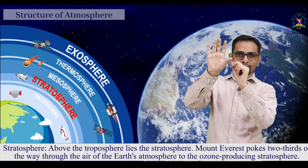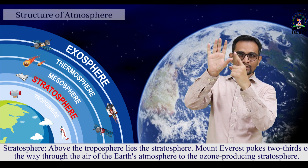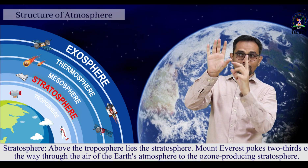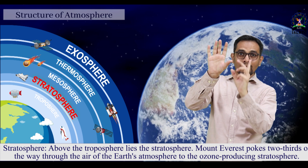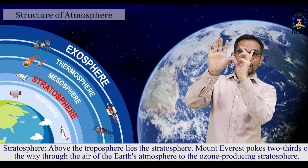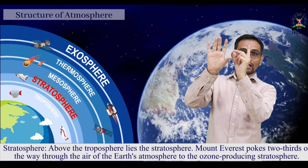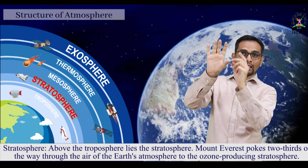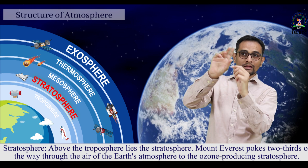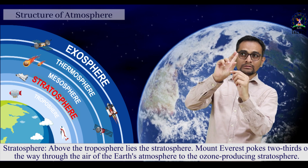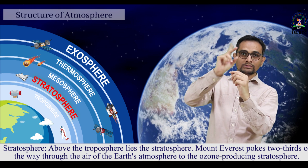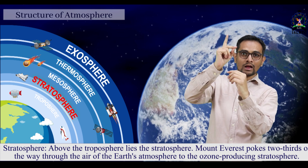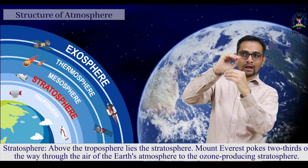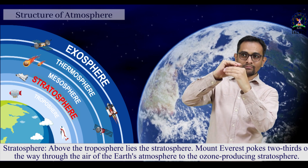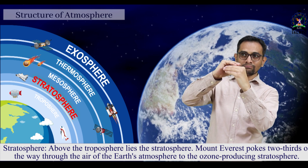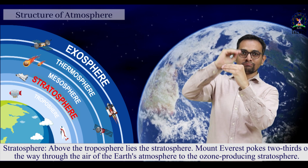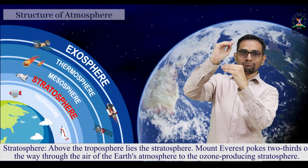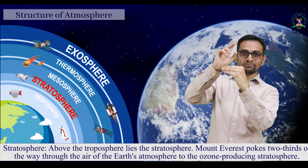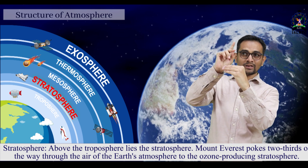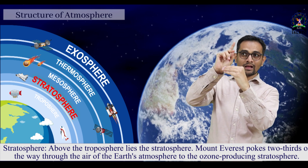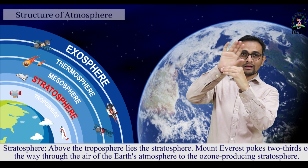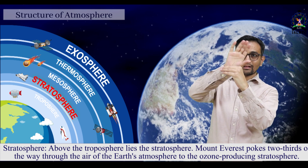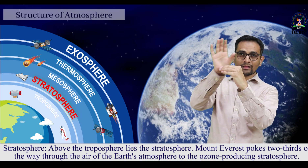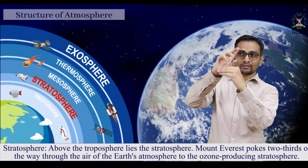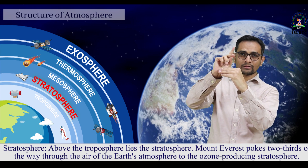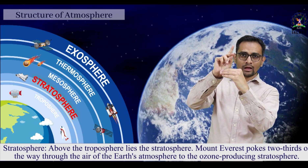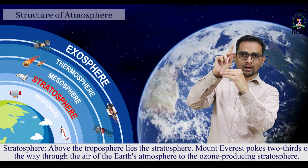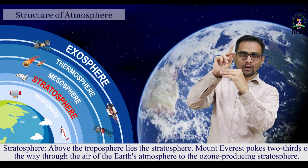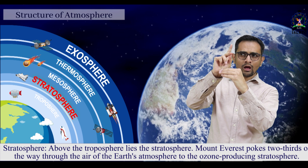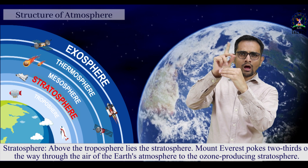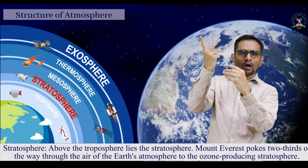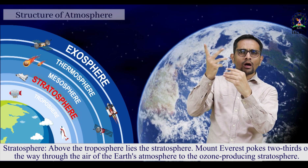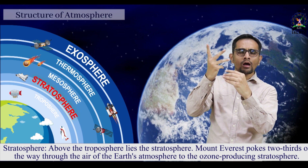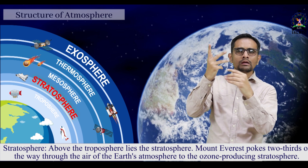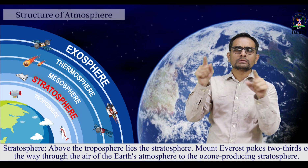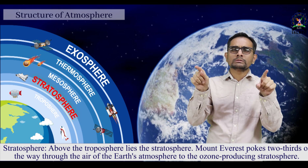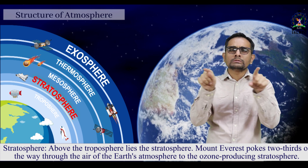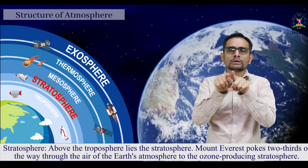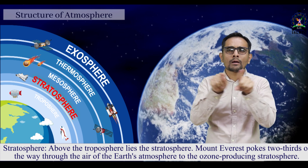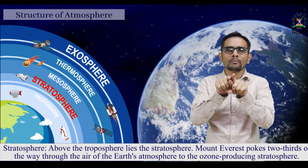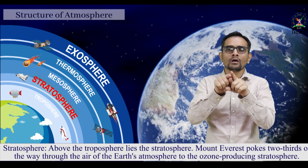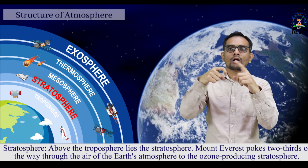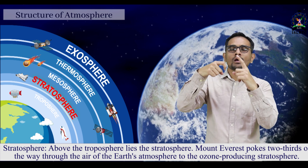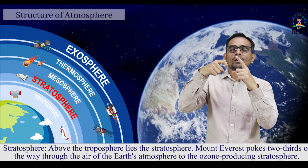Stratosphere. Above the troposphere lies the stratosphere. Mount Everest